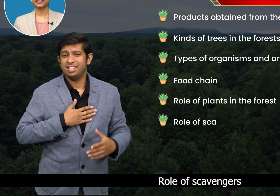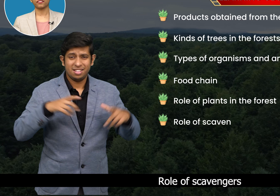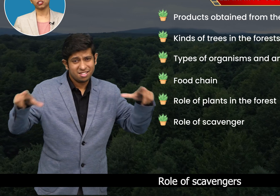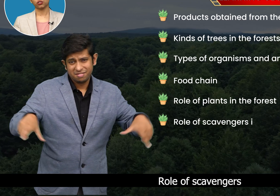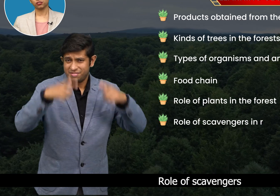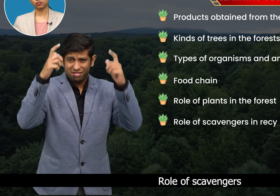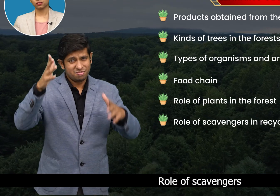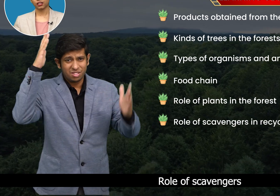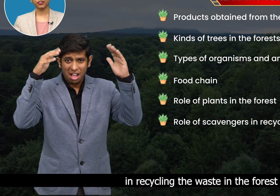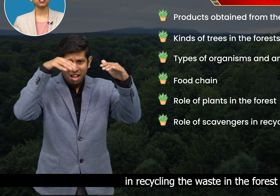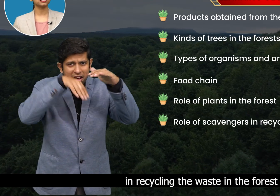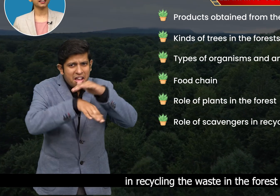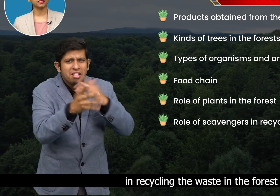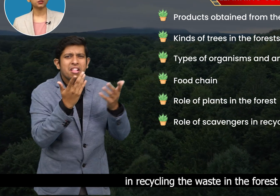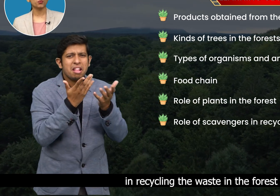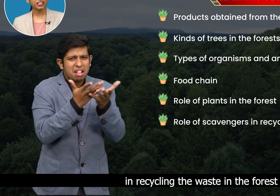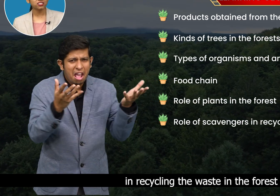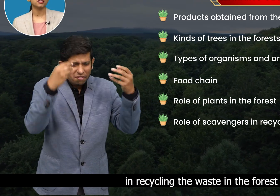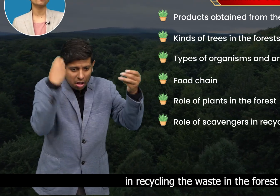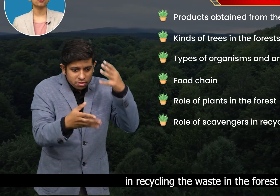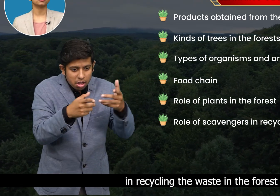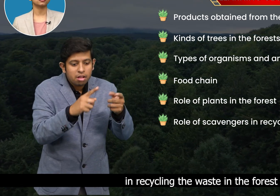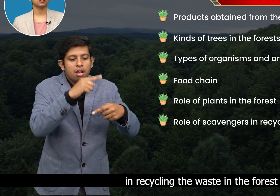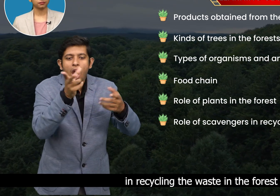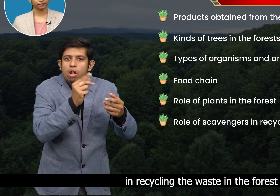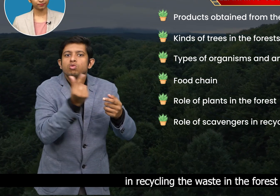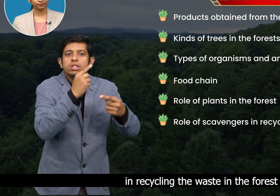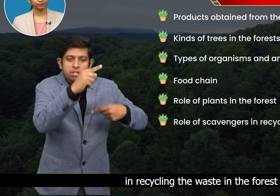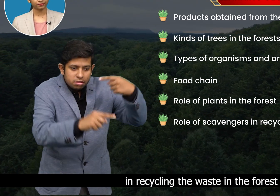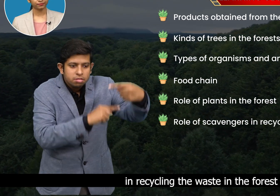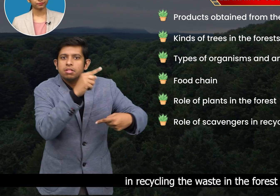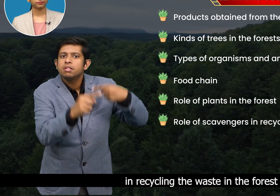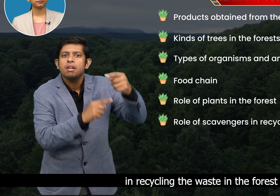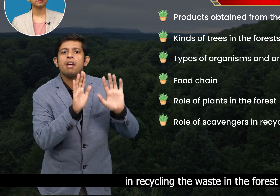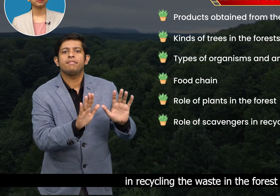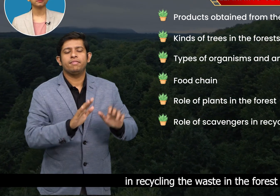Role of scavengers in recycling the waste in the forest.